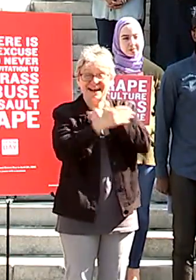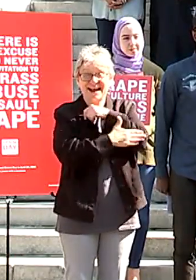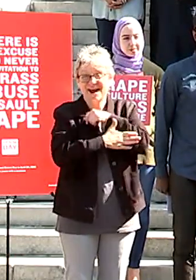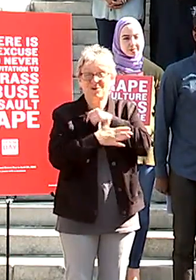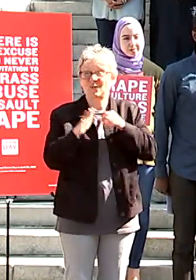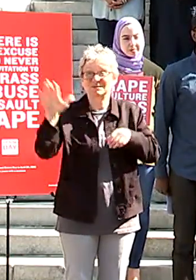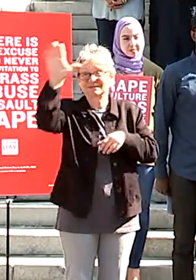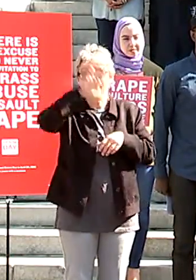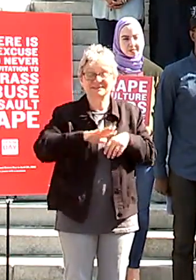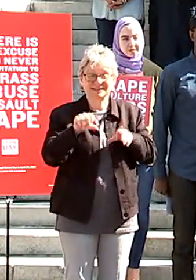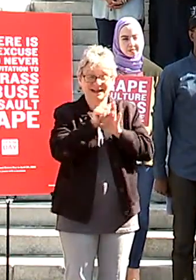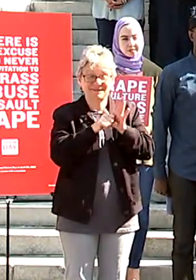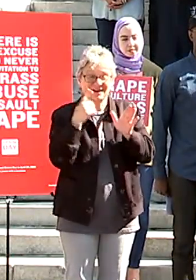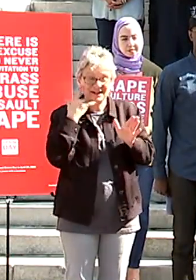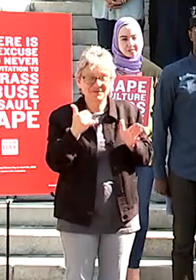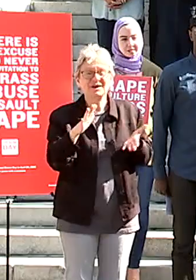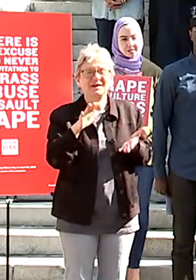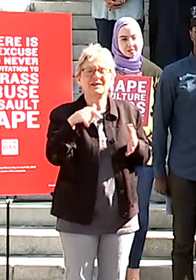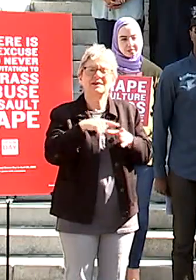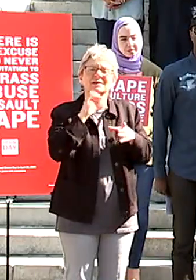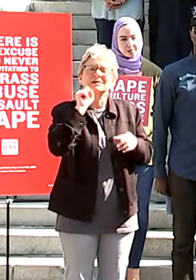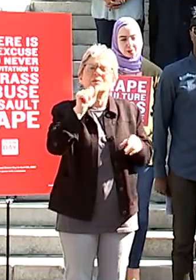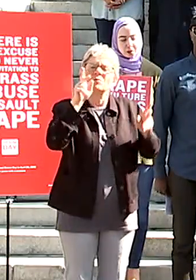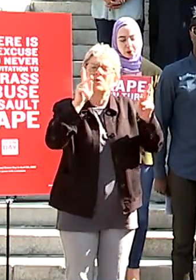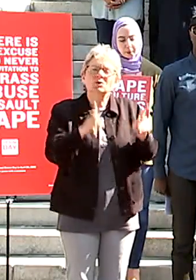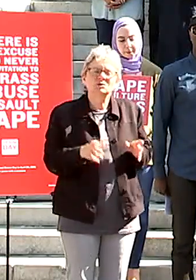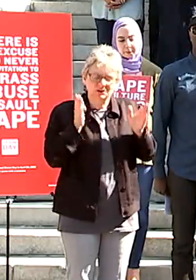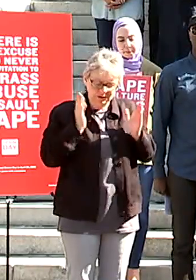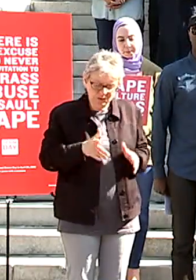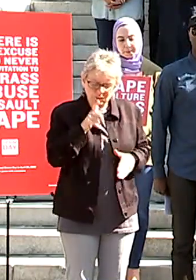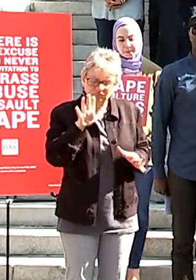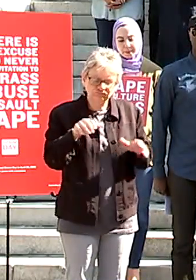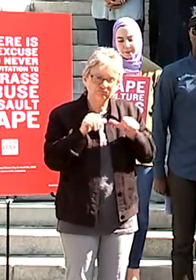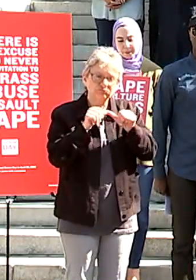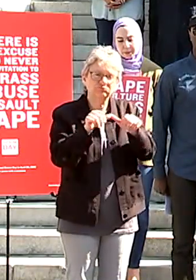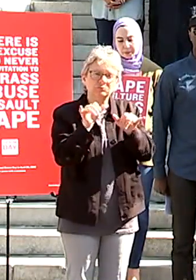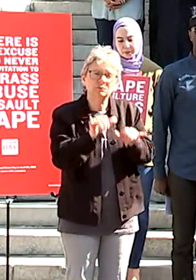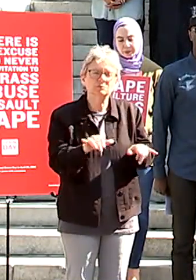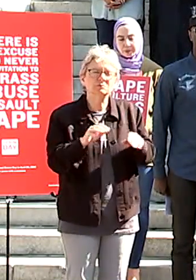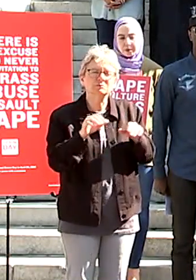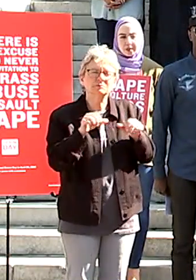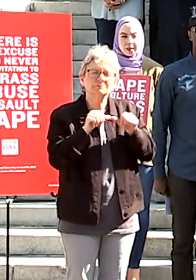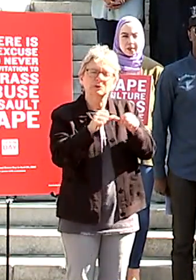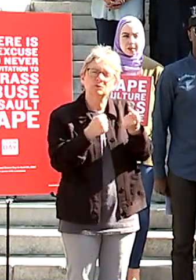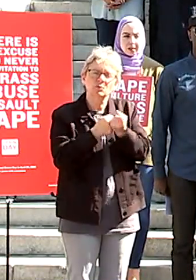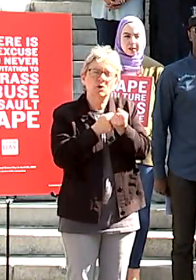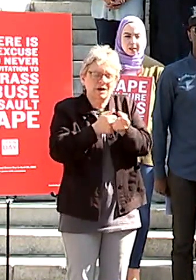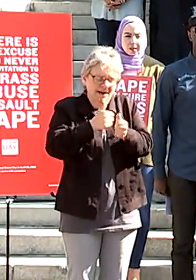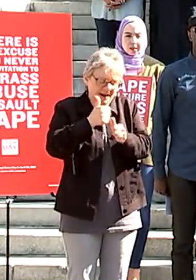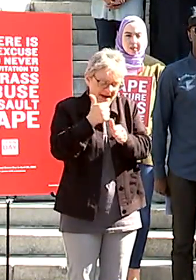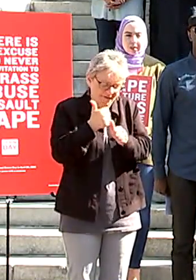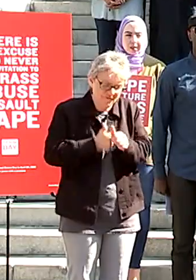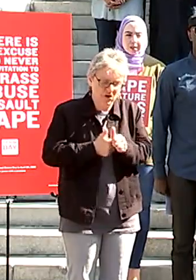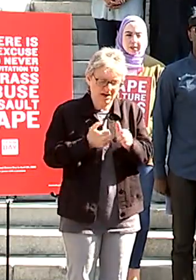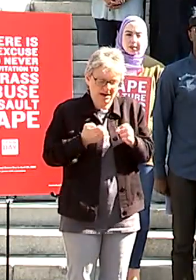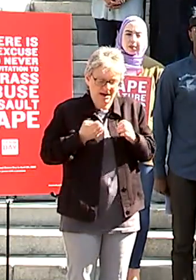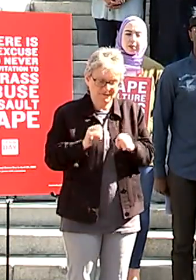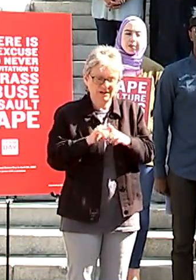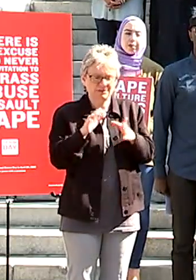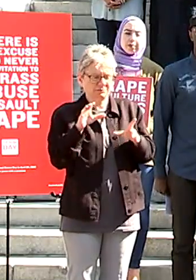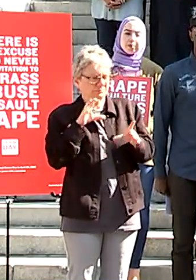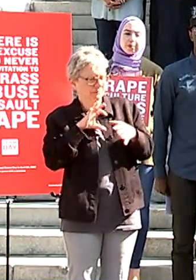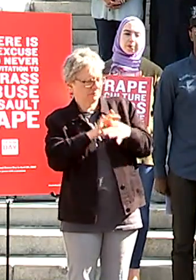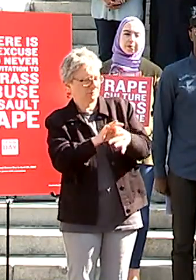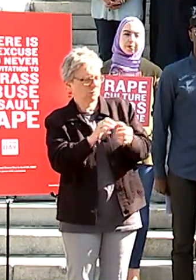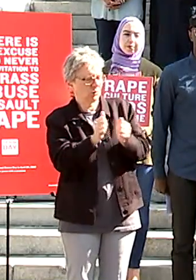or through the state of California. This is a person who has consistently supported every effort that has to